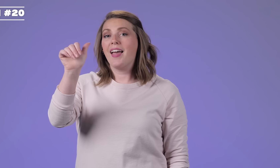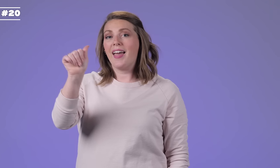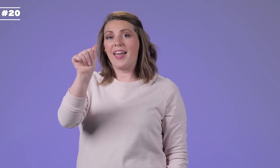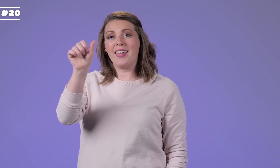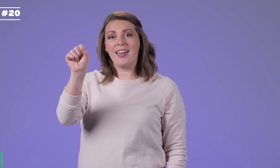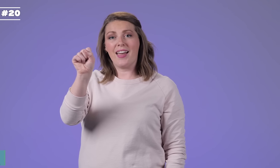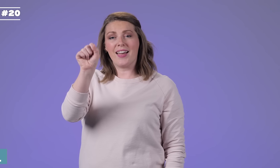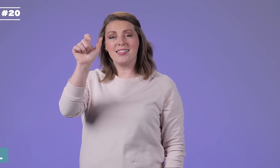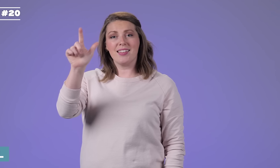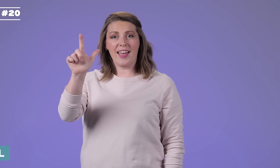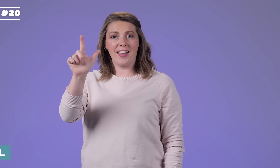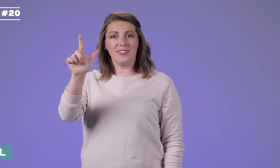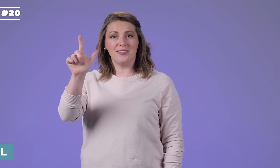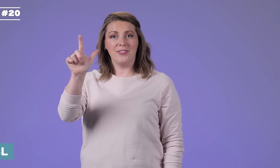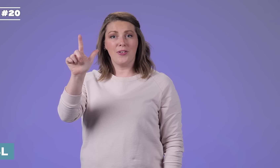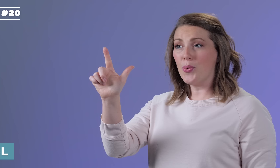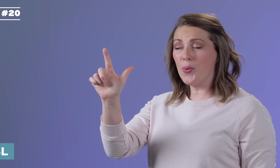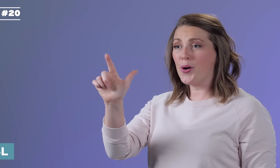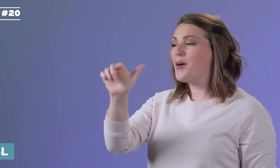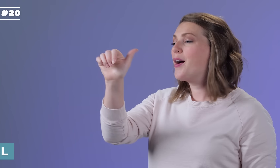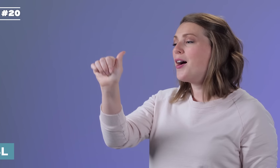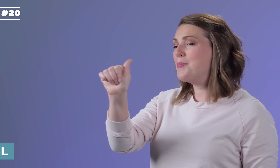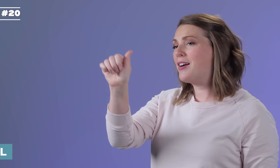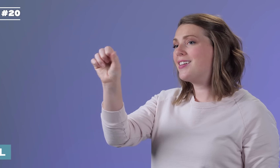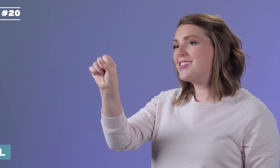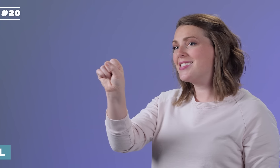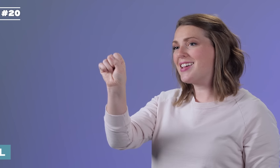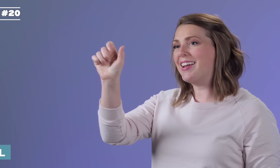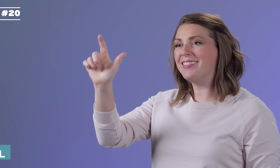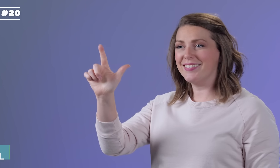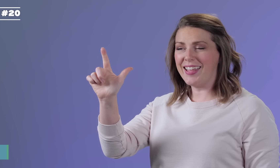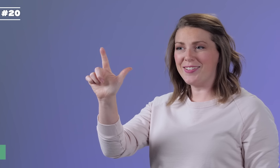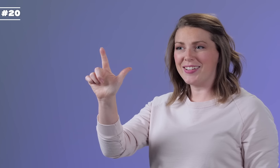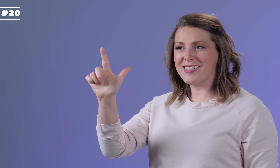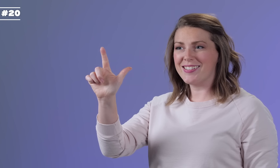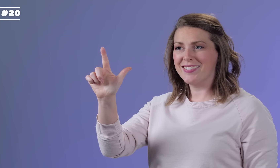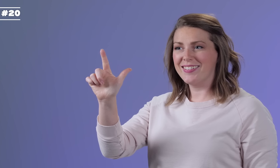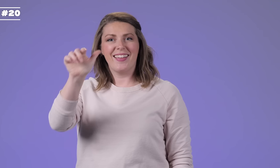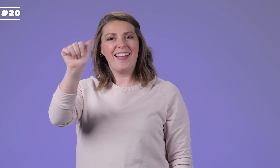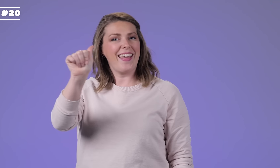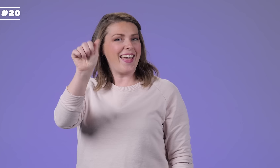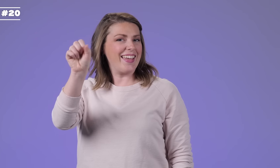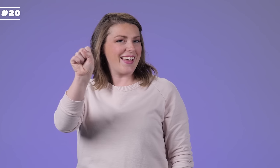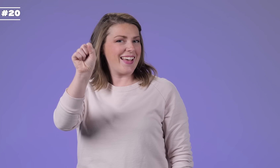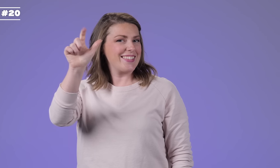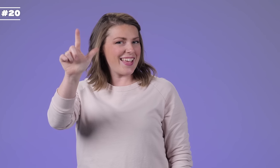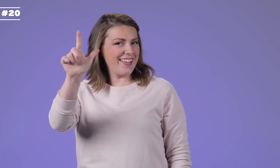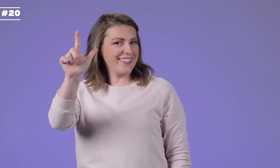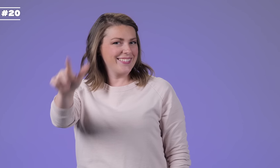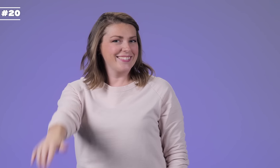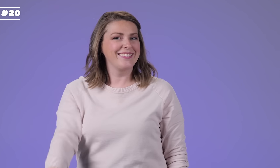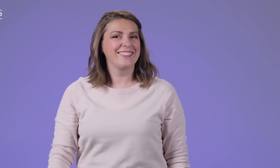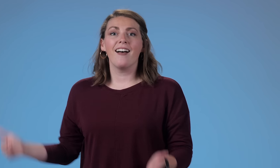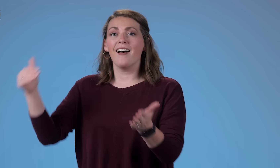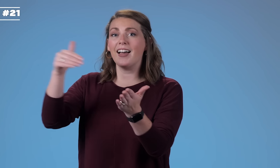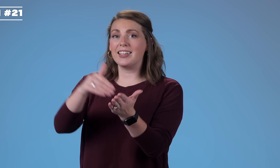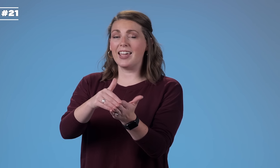ASL, or American Sign Language. ASL.